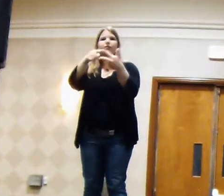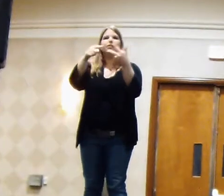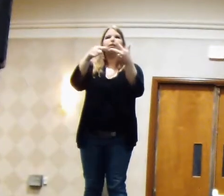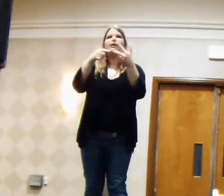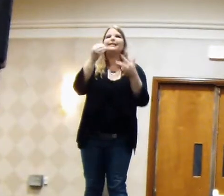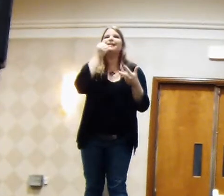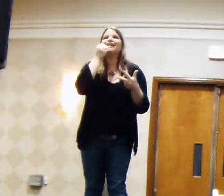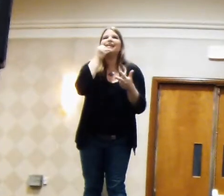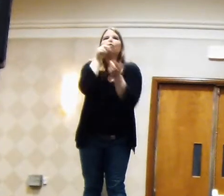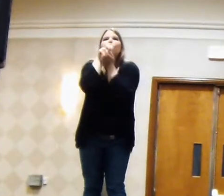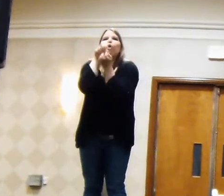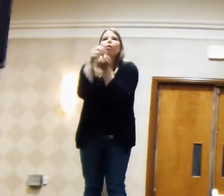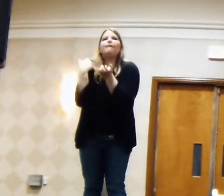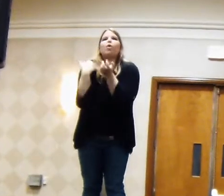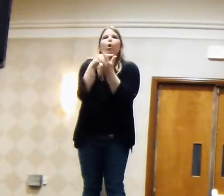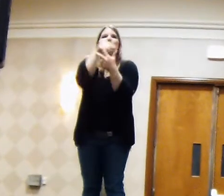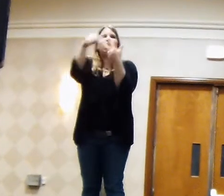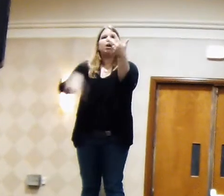eaten squirrel?